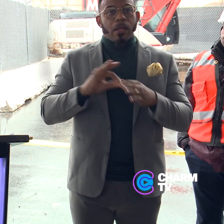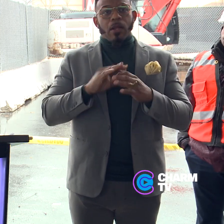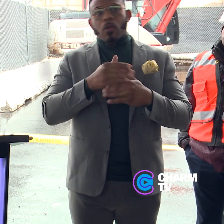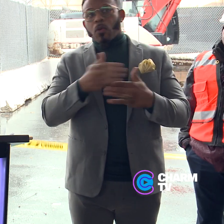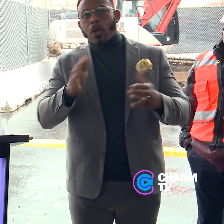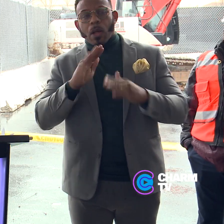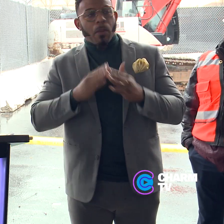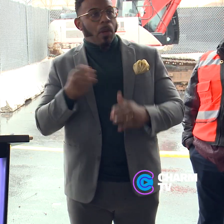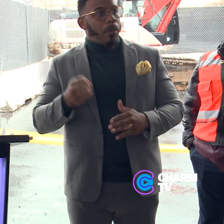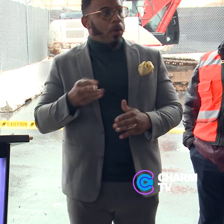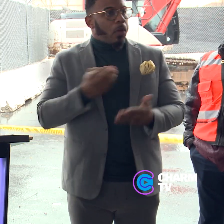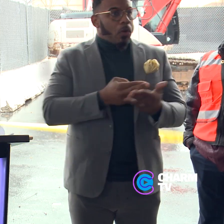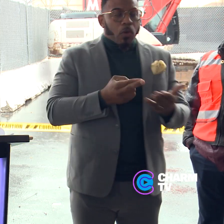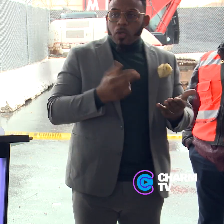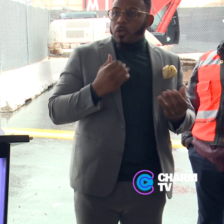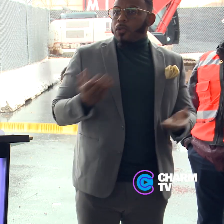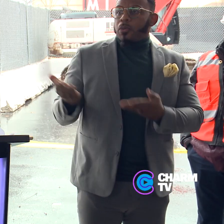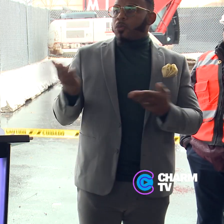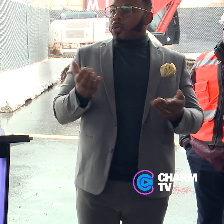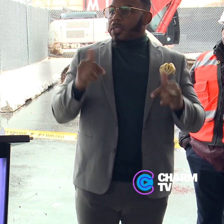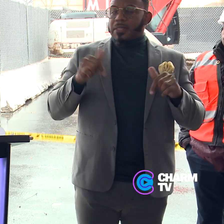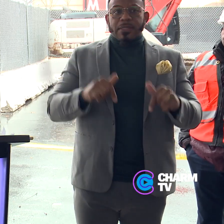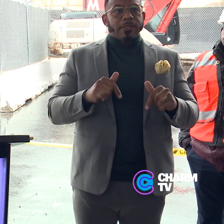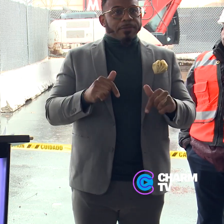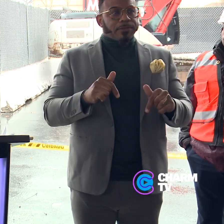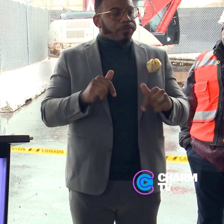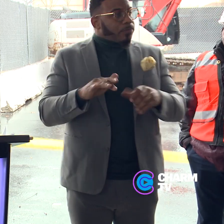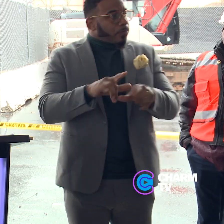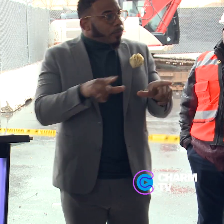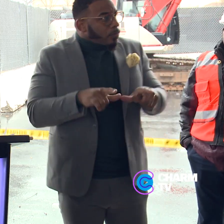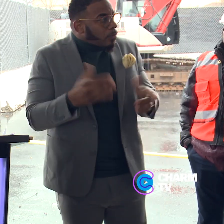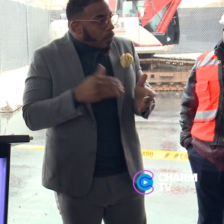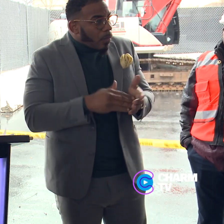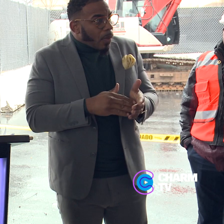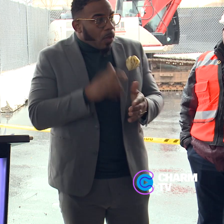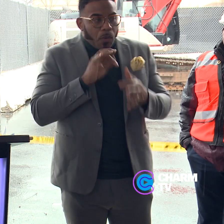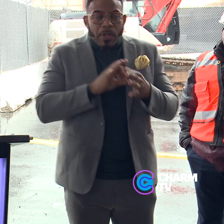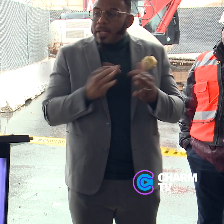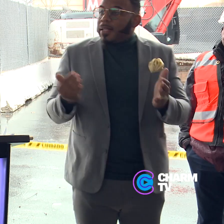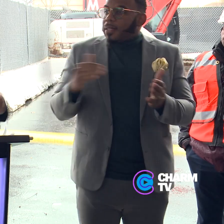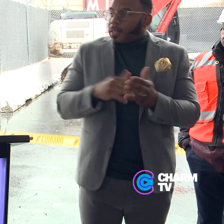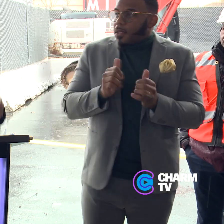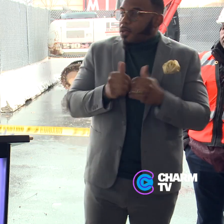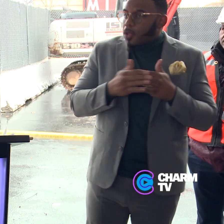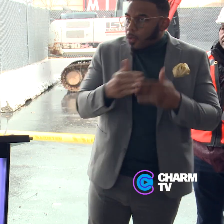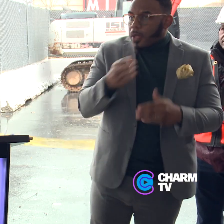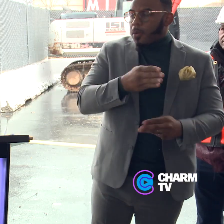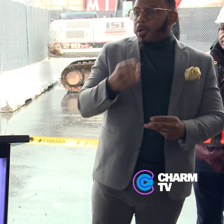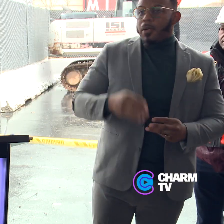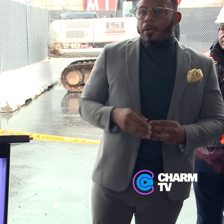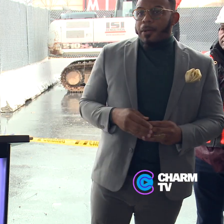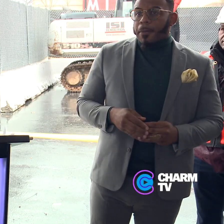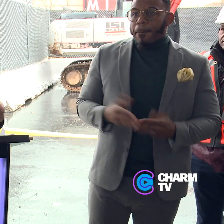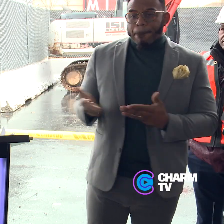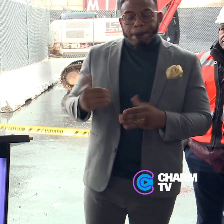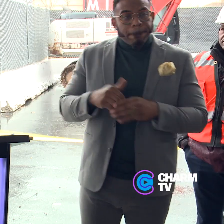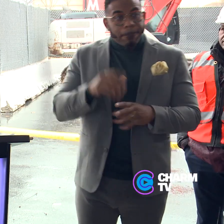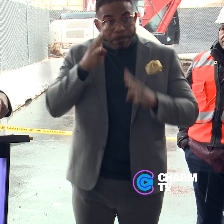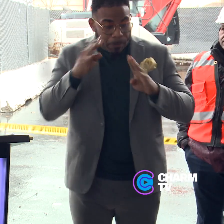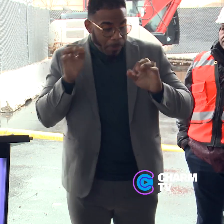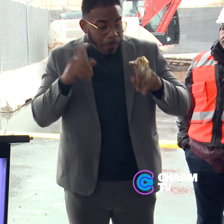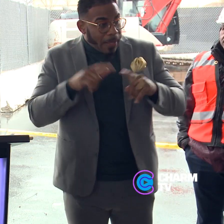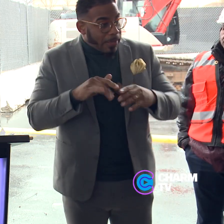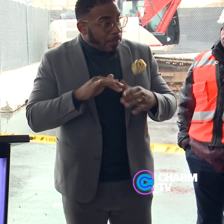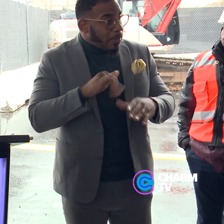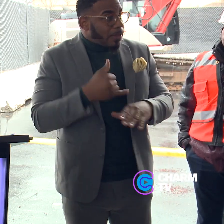of Baltimore. The resources that we're bringing to this location again will connect them again with the rest of Baltimore and bring innovation back